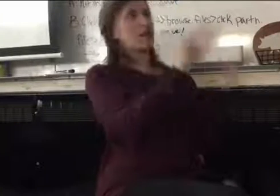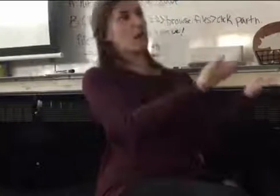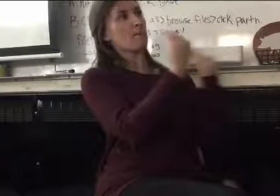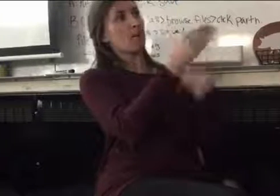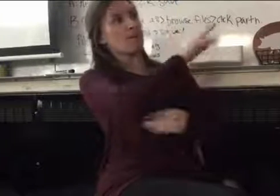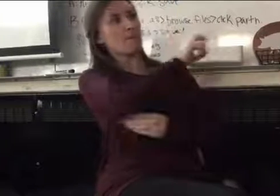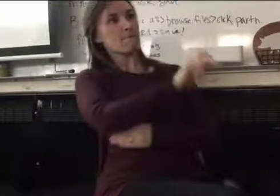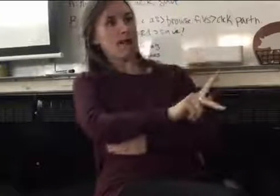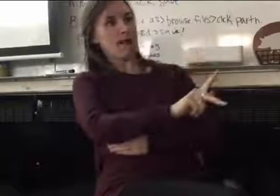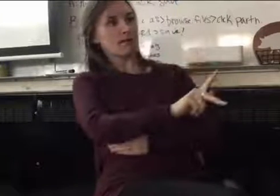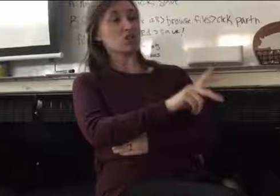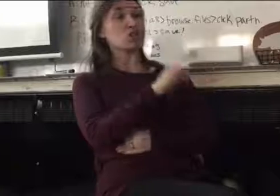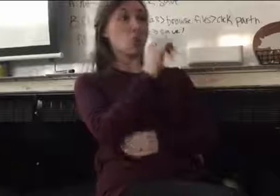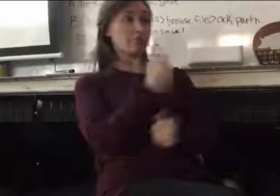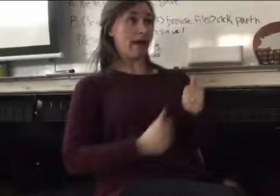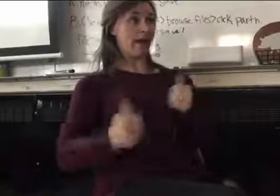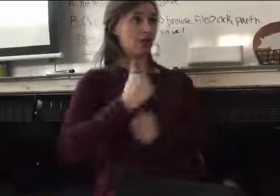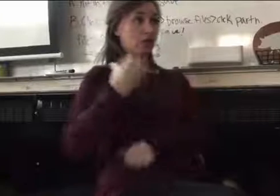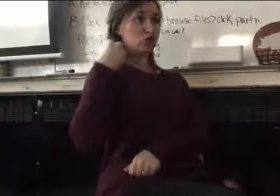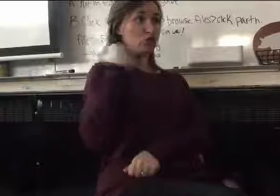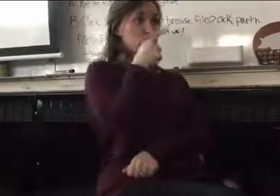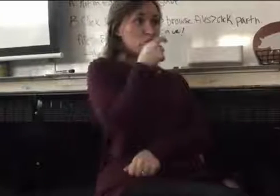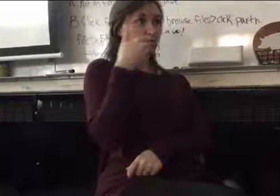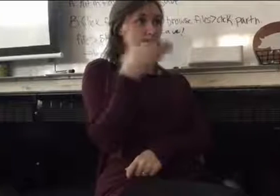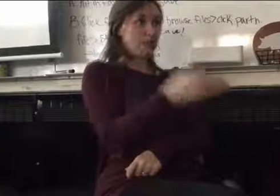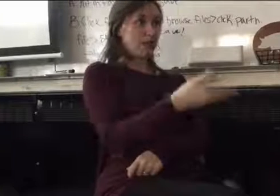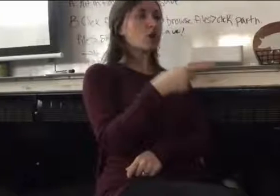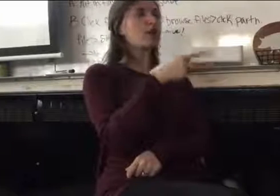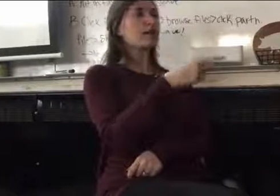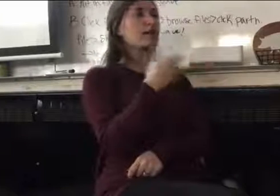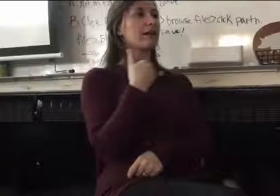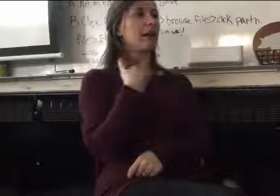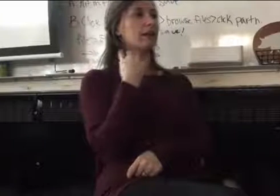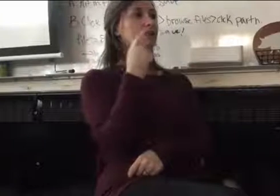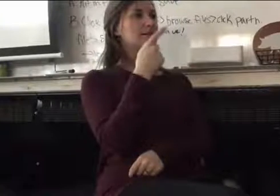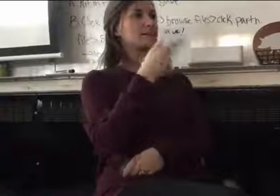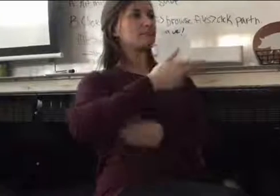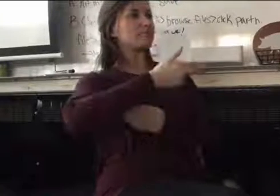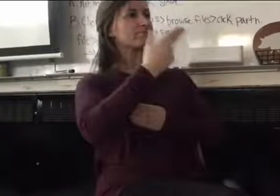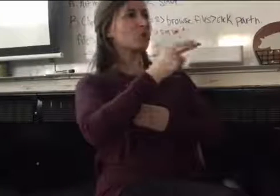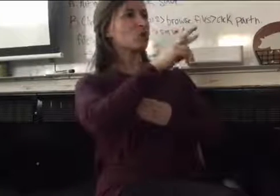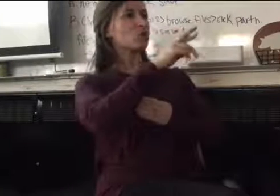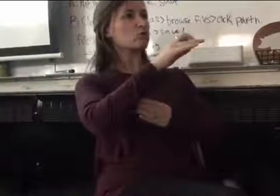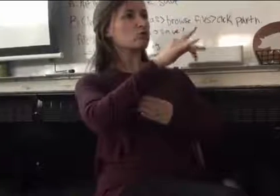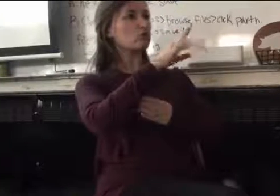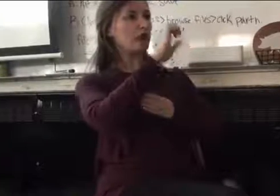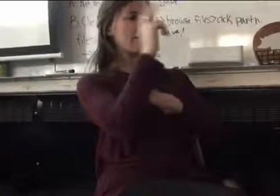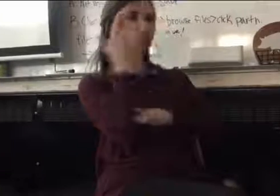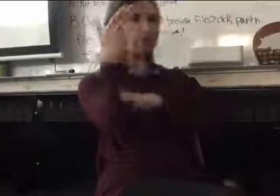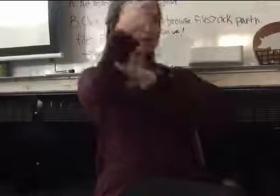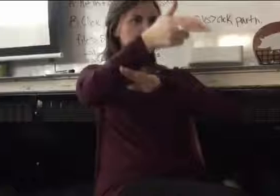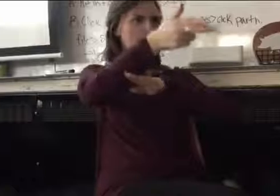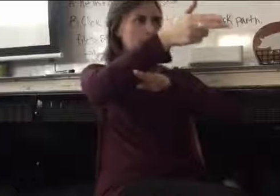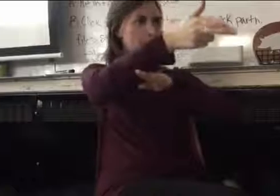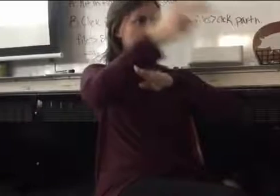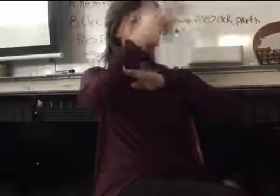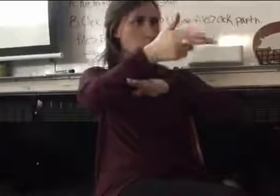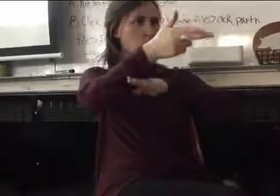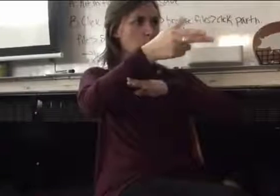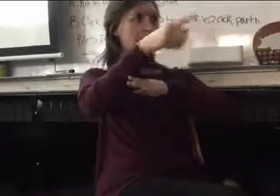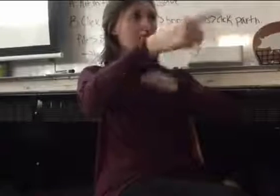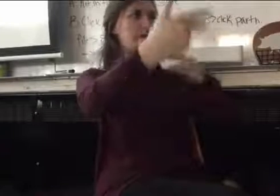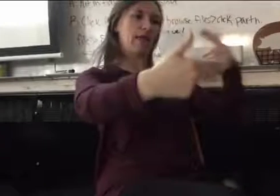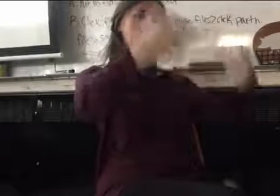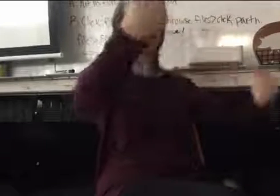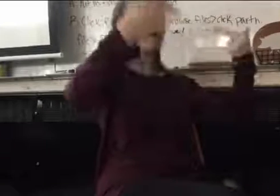back. This general that was there, he put his rifle up onto a fence post, shot at the cavalry, they shoot back, and you now